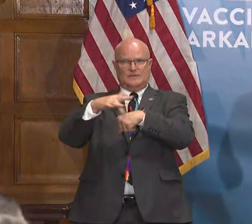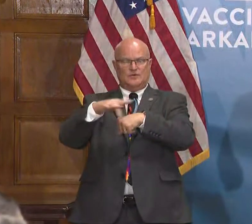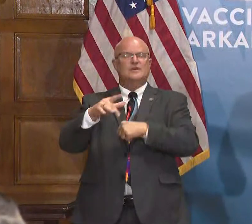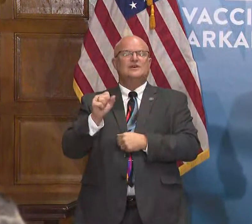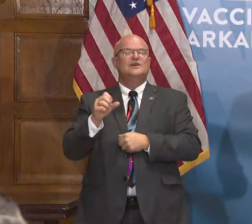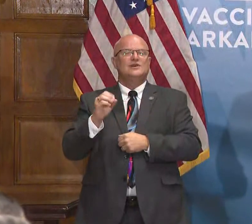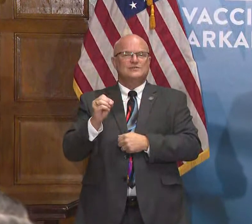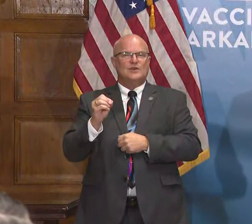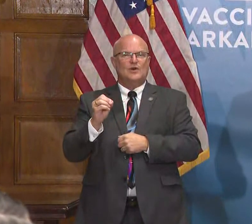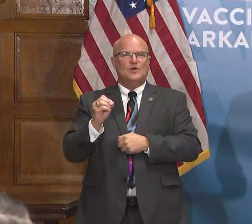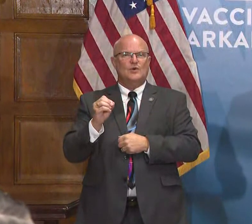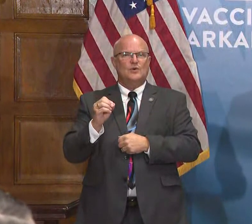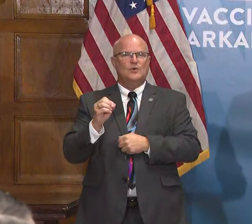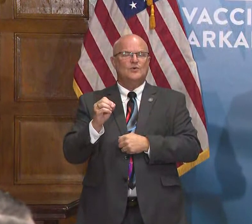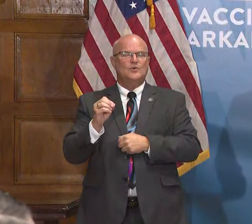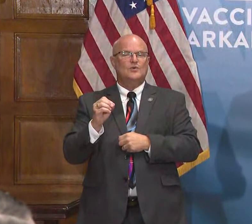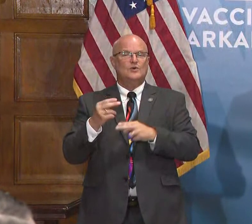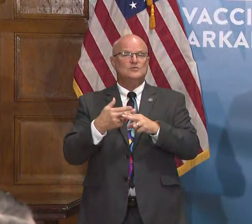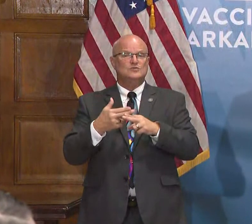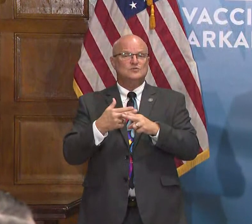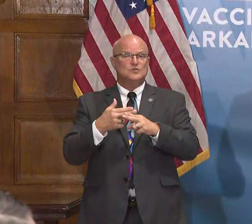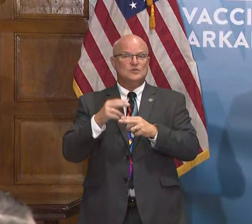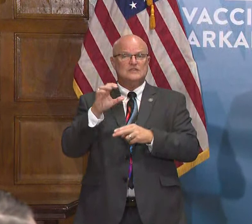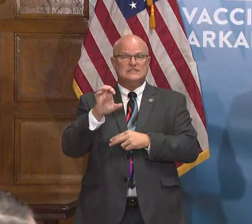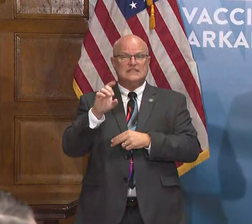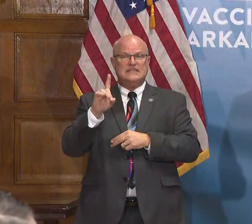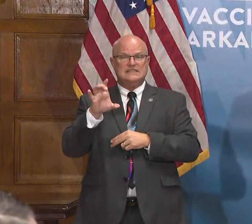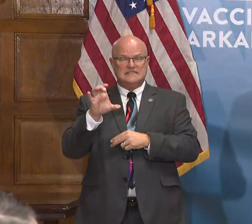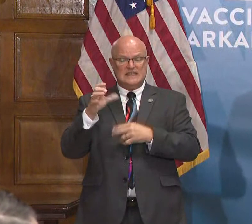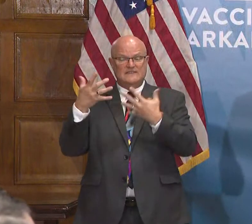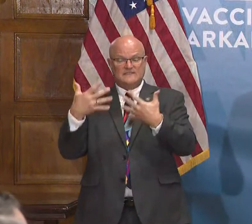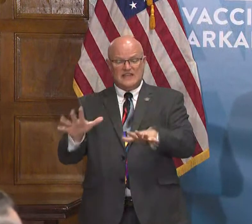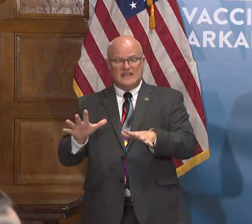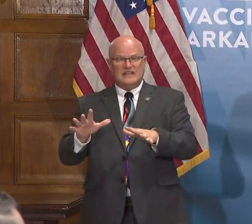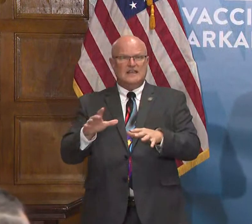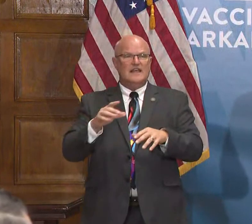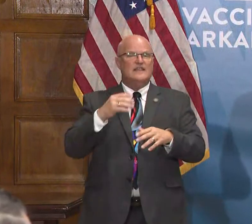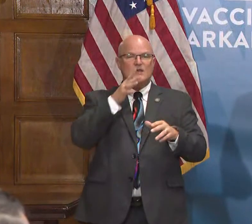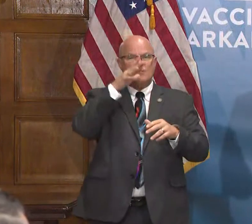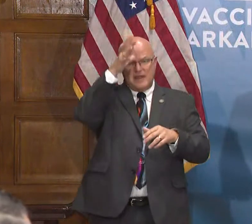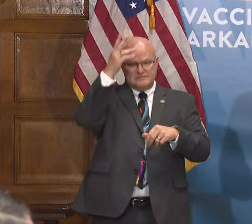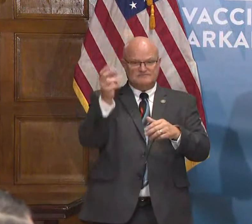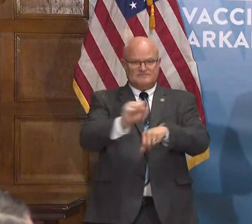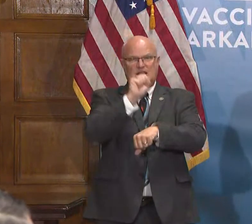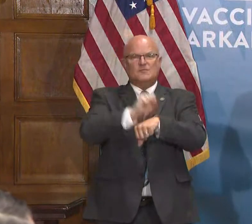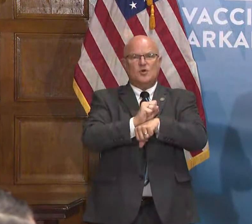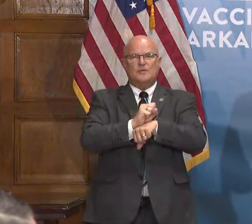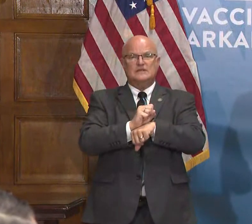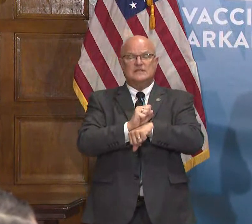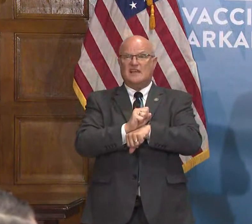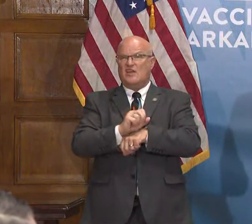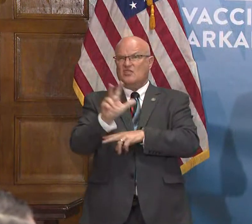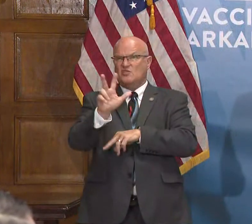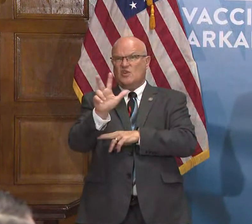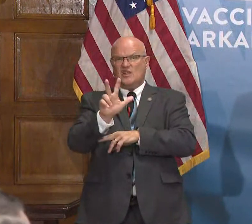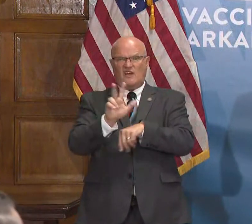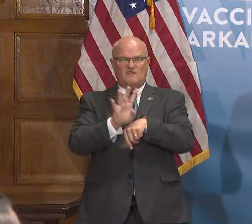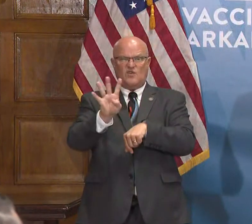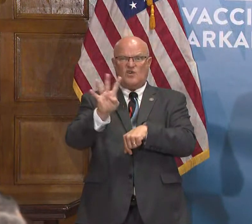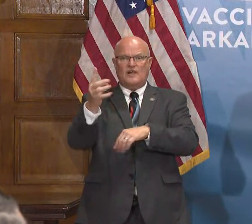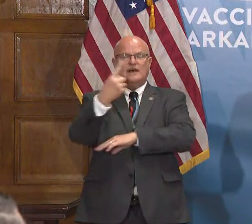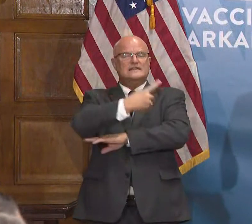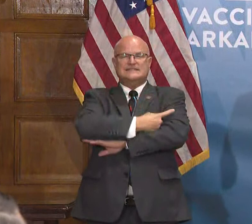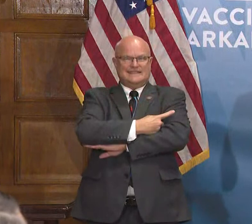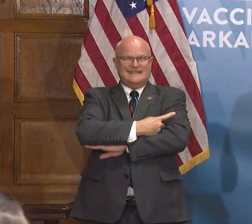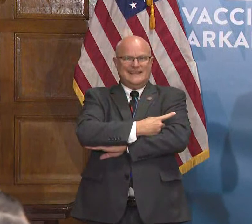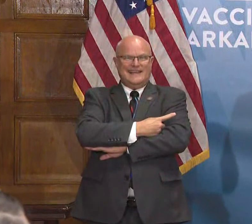And so it would just be a matter as soon as they could make an appointment. So if it's approved at 3 o'clock or 4 o'clock